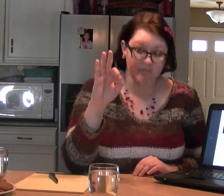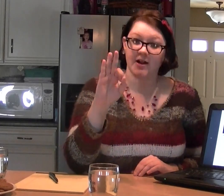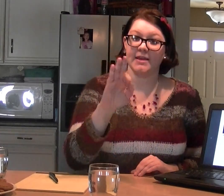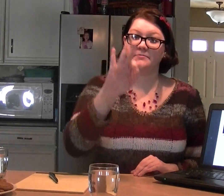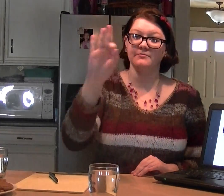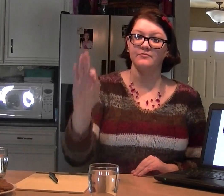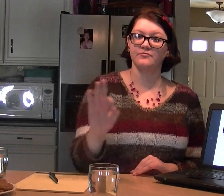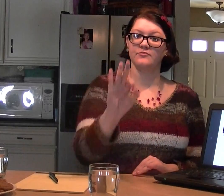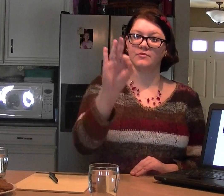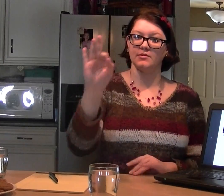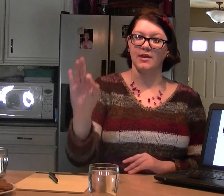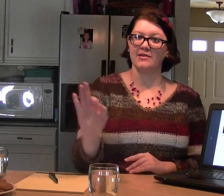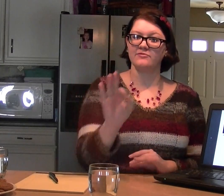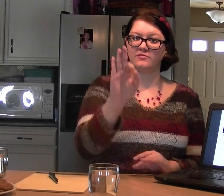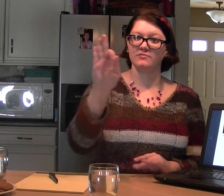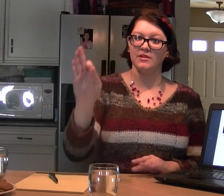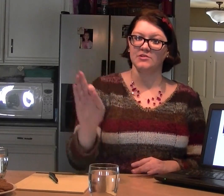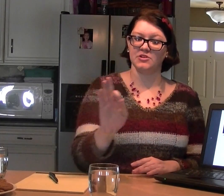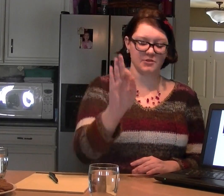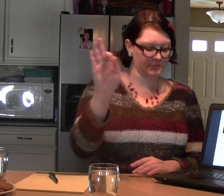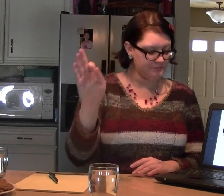Friday, F, and you circle it.